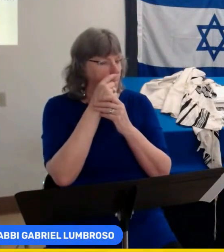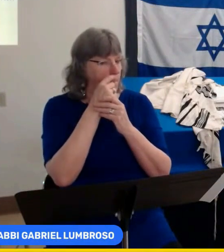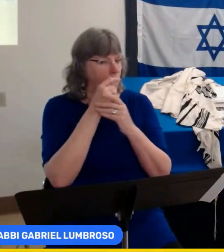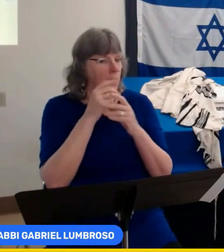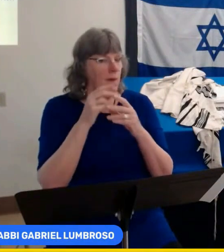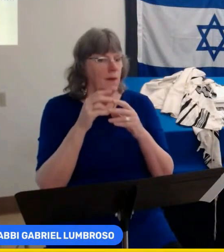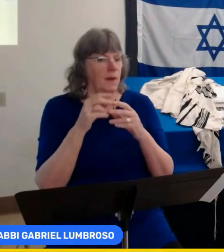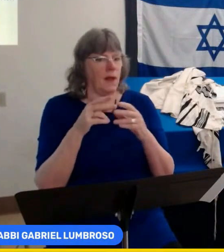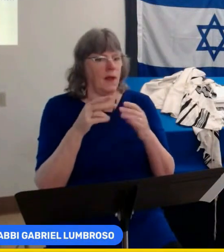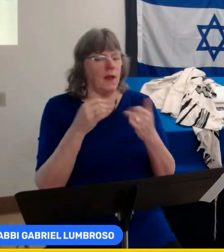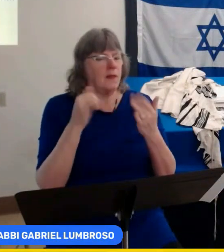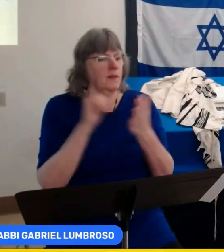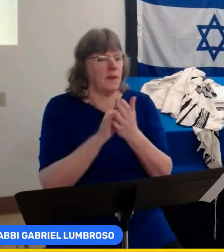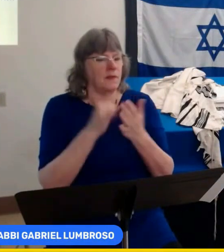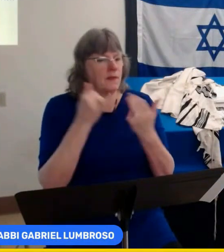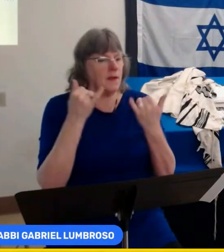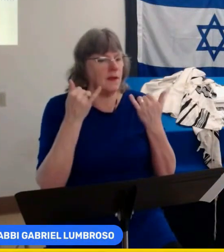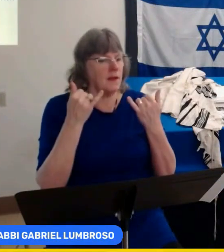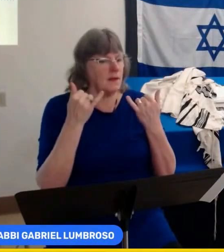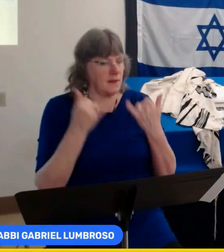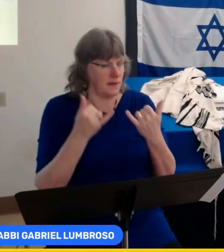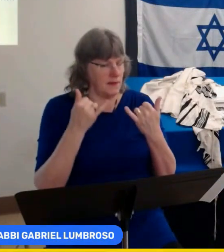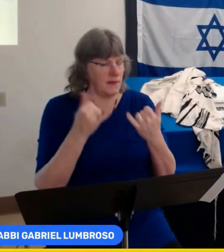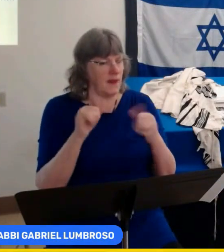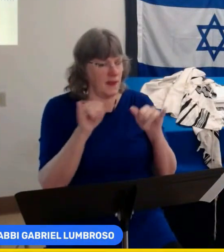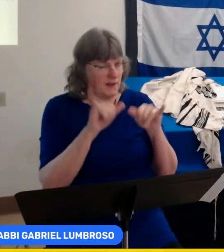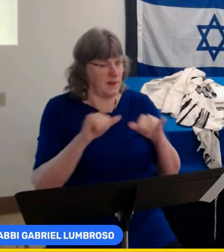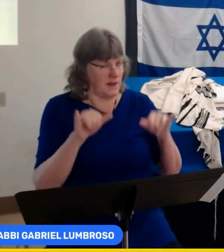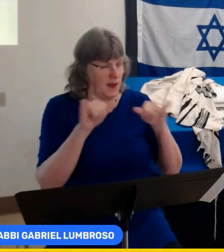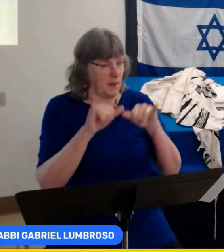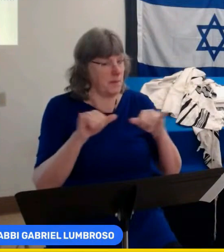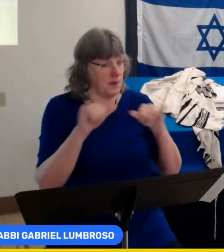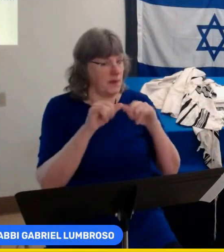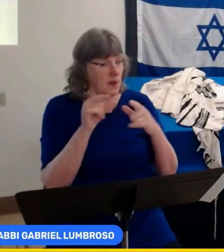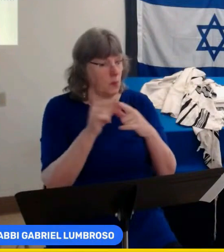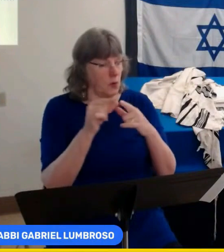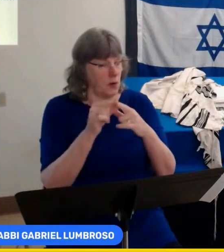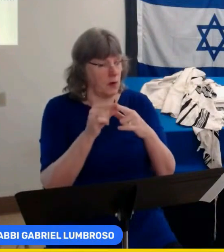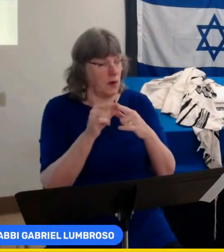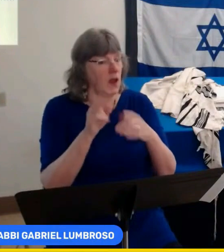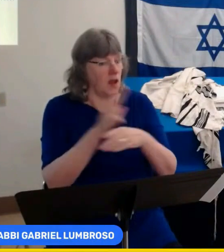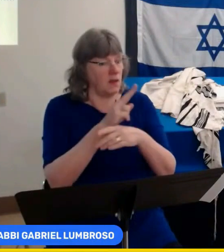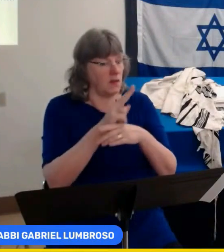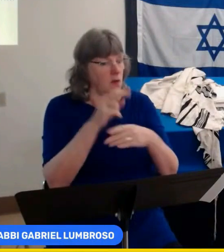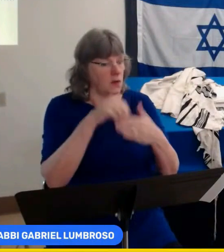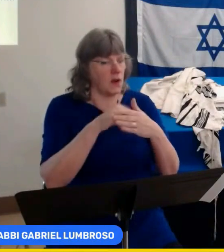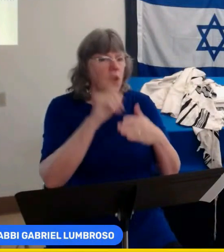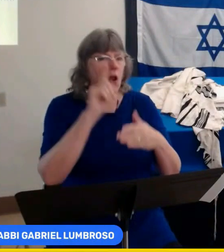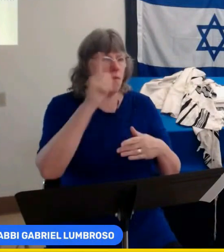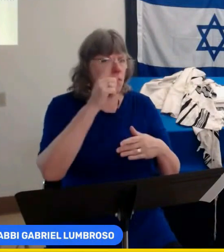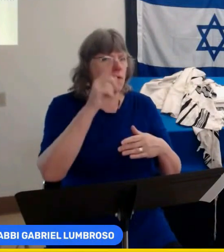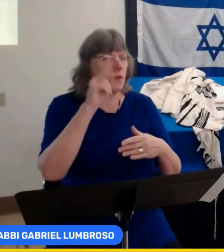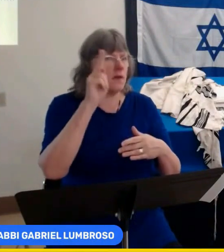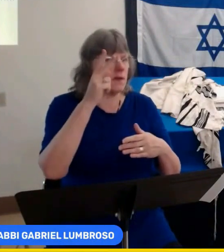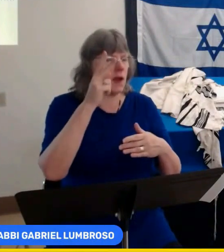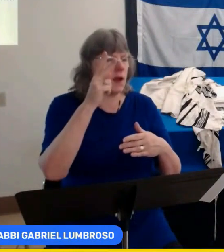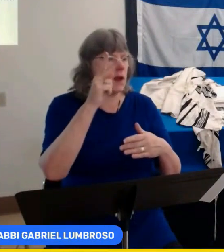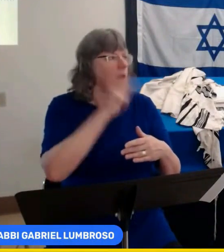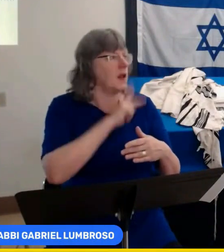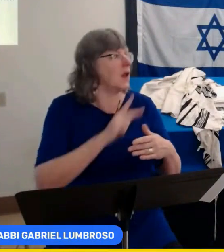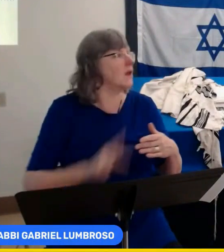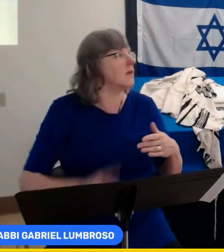it's this same word, levaser, is used in a story in 1st or 2nd Kings, we